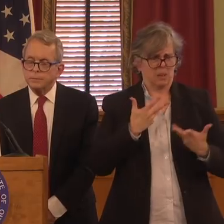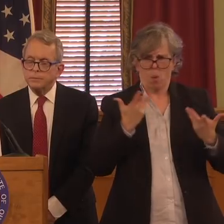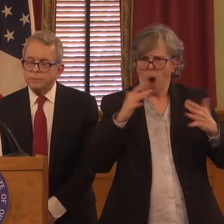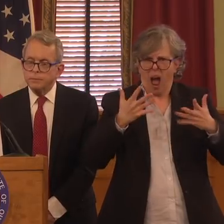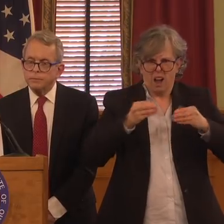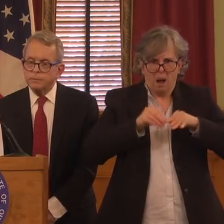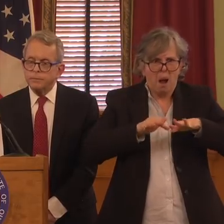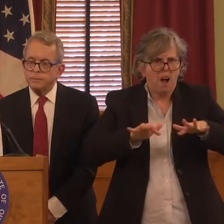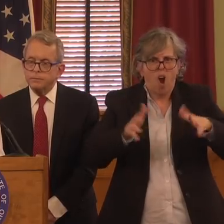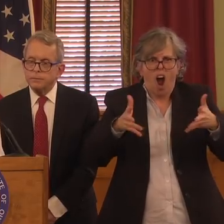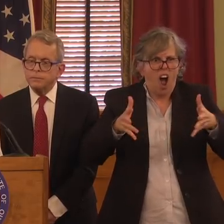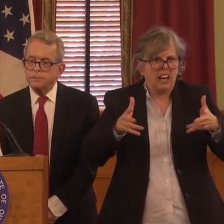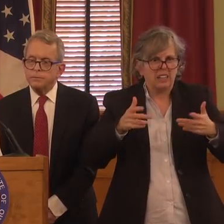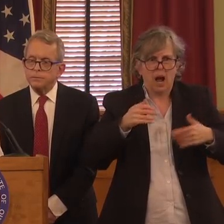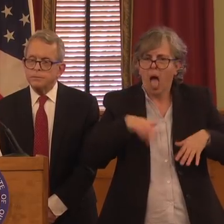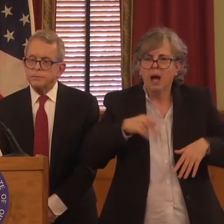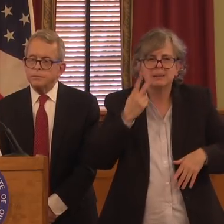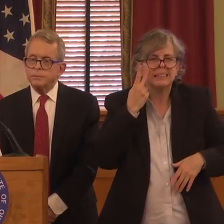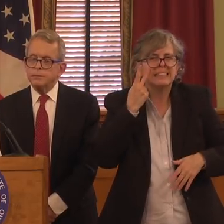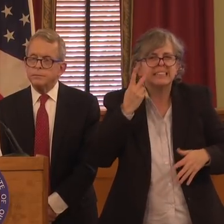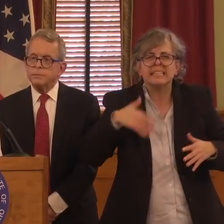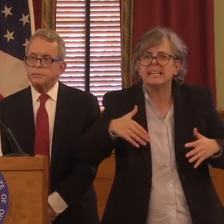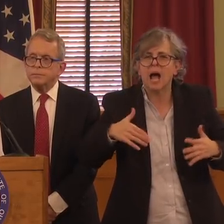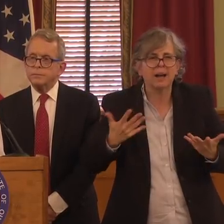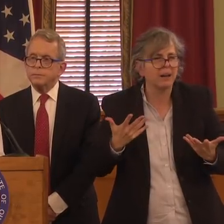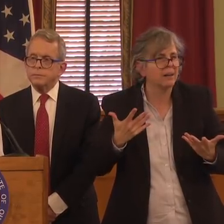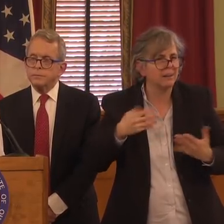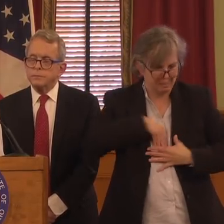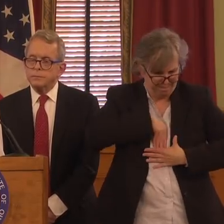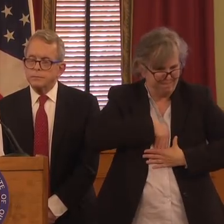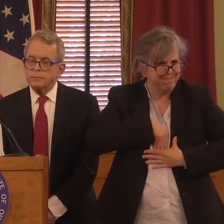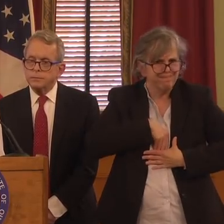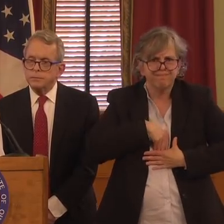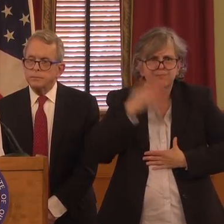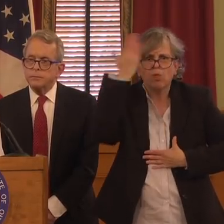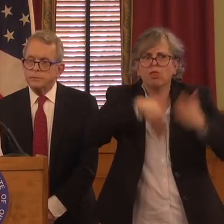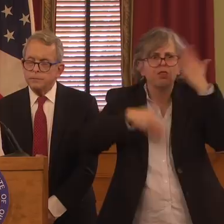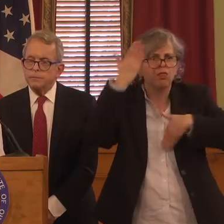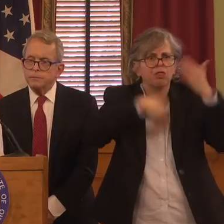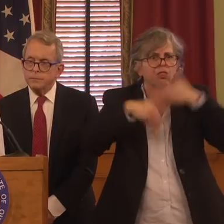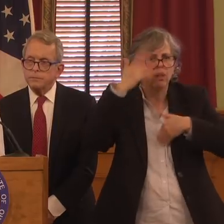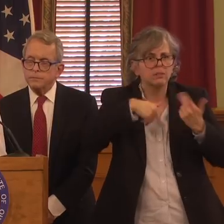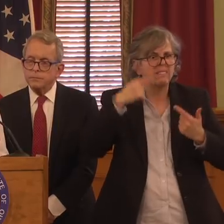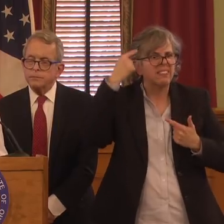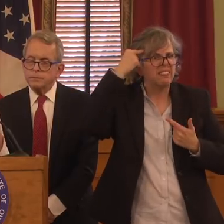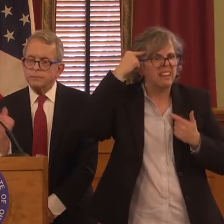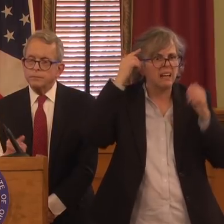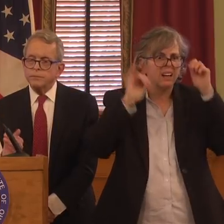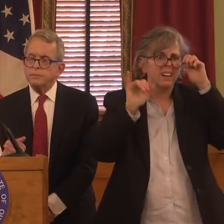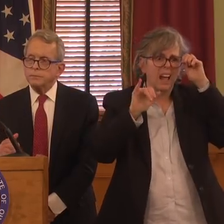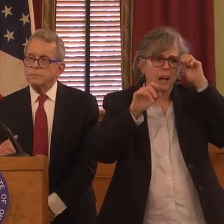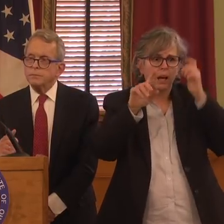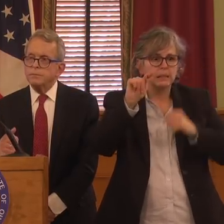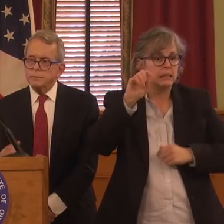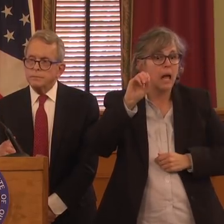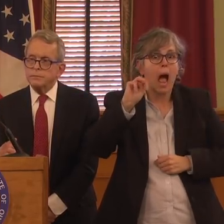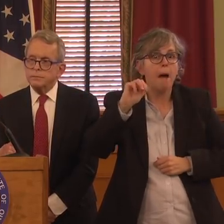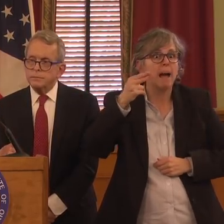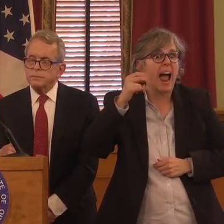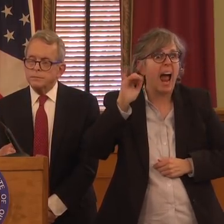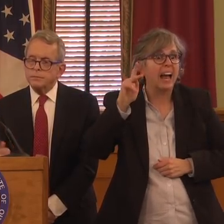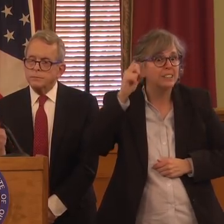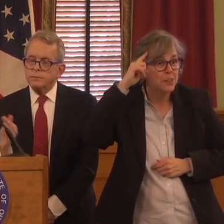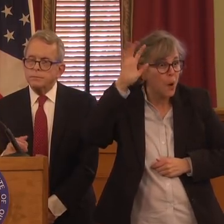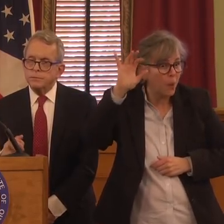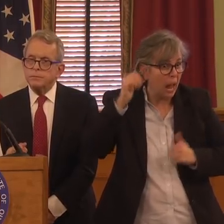yet. And therefore, we have to think of someone like a Tom Hanks. I can't think of a more normal and ordinary person